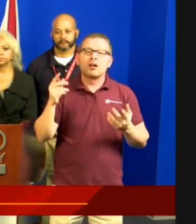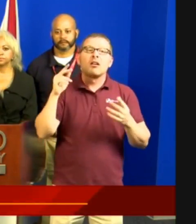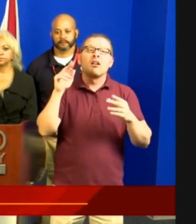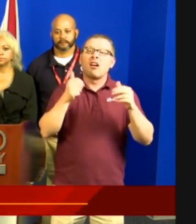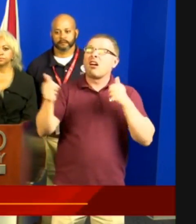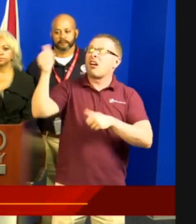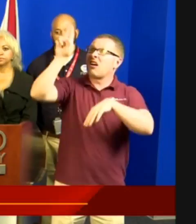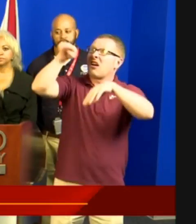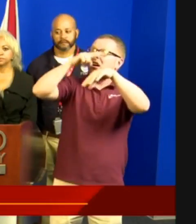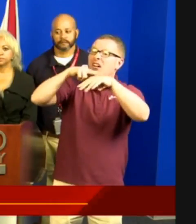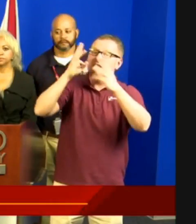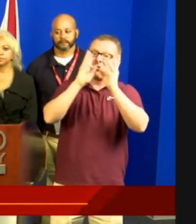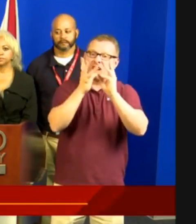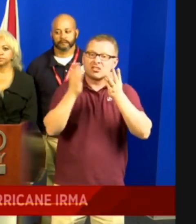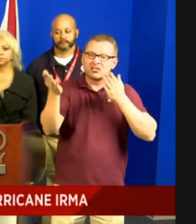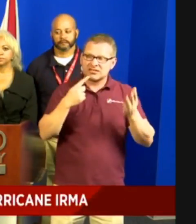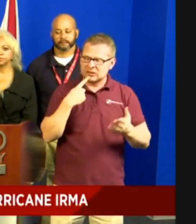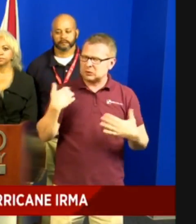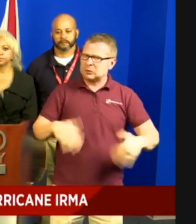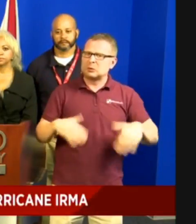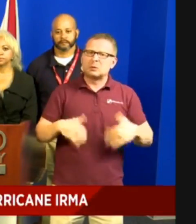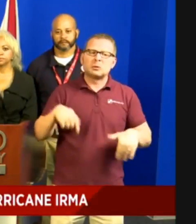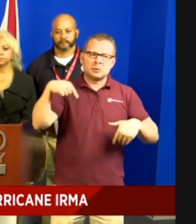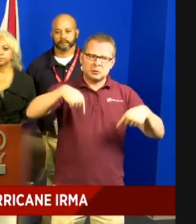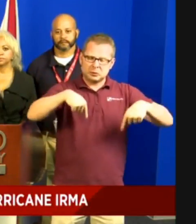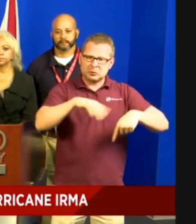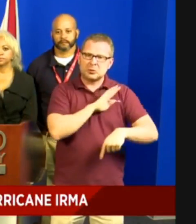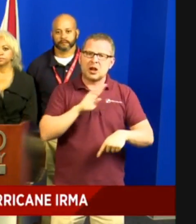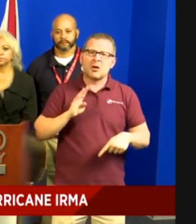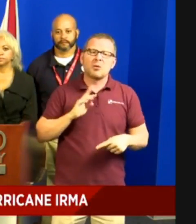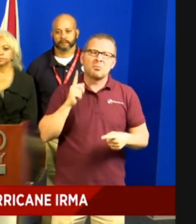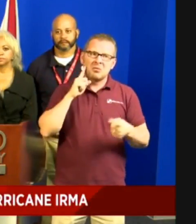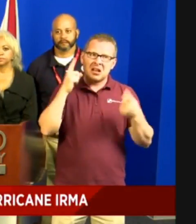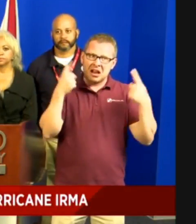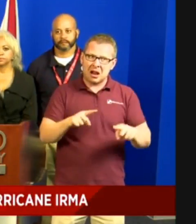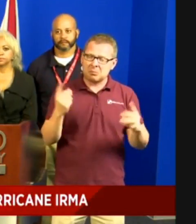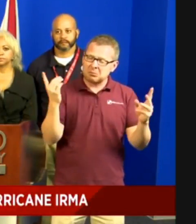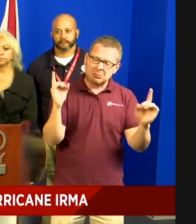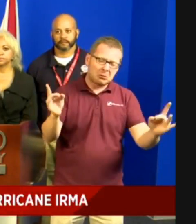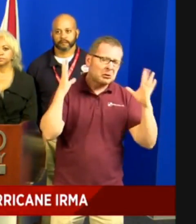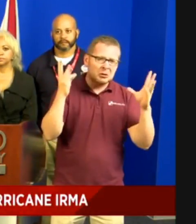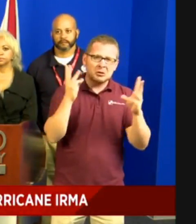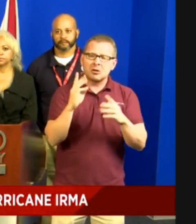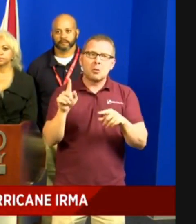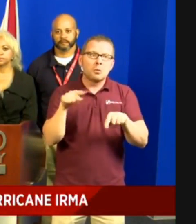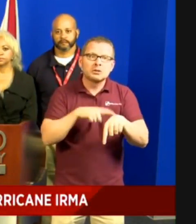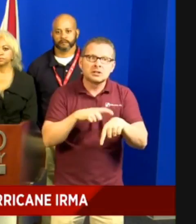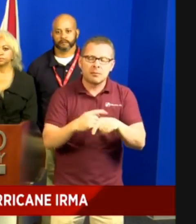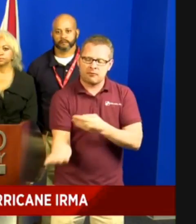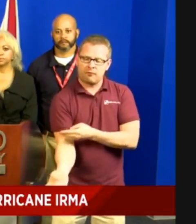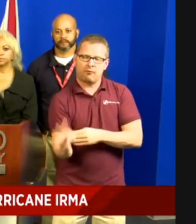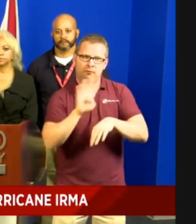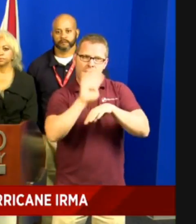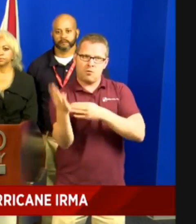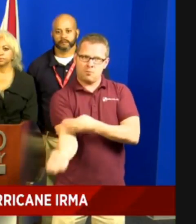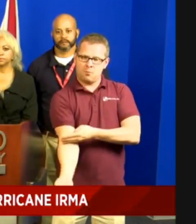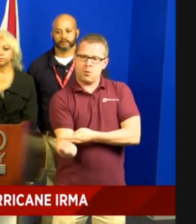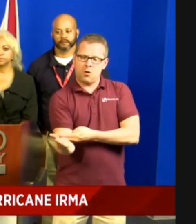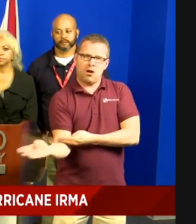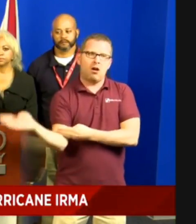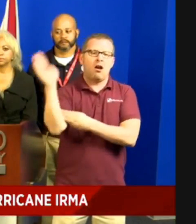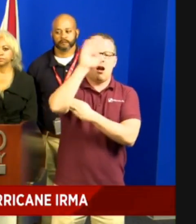County will occur from 4 a.m. to approximately 9 p.m. on Sunday. We currently